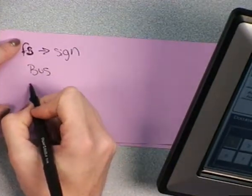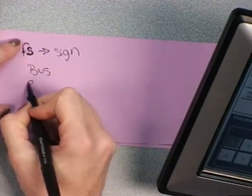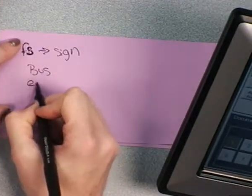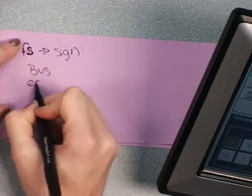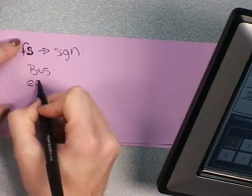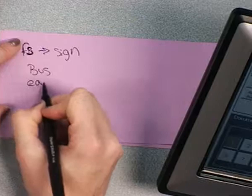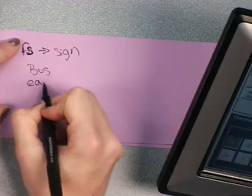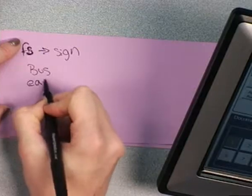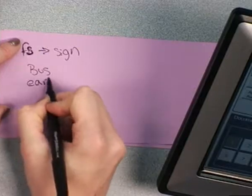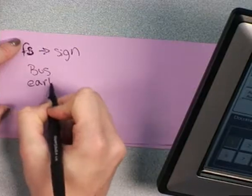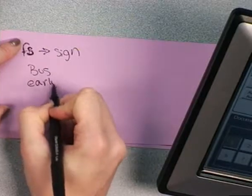early,